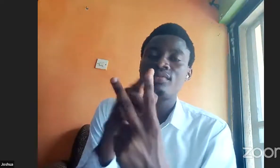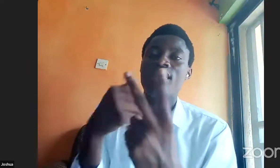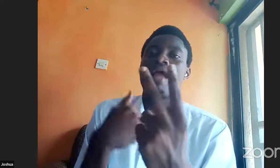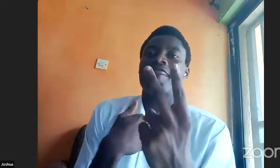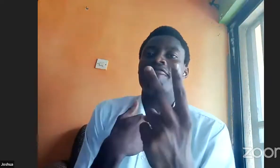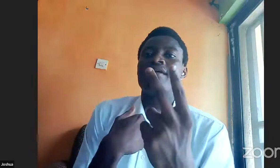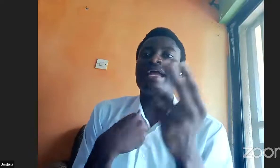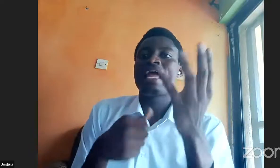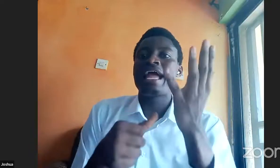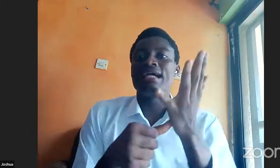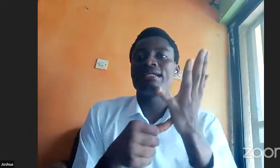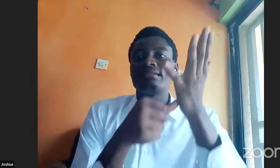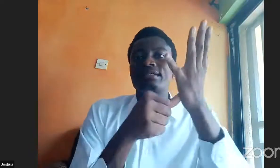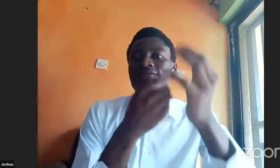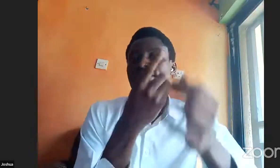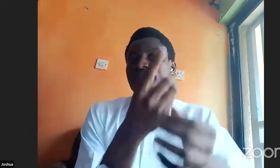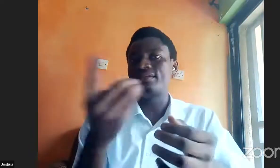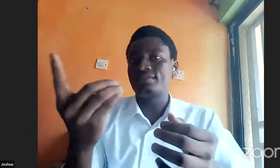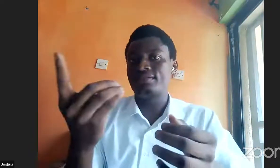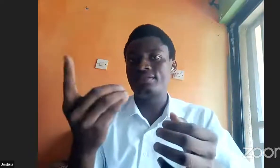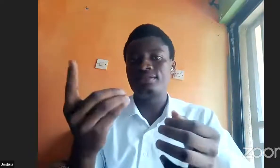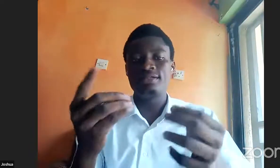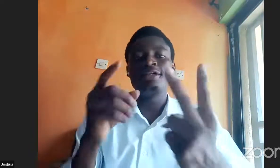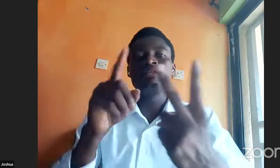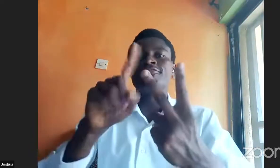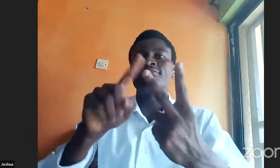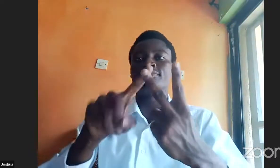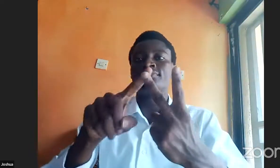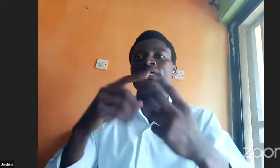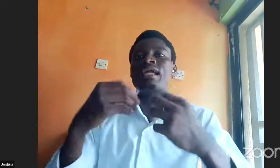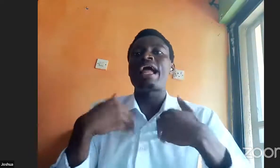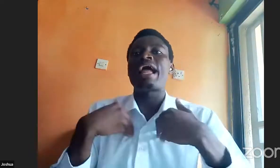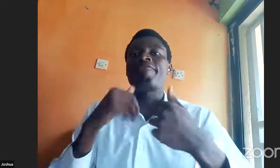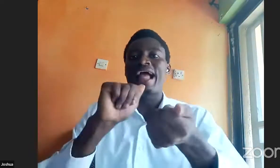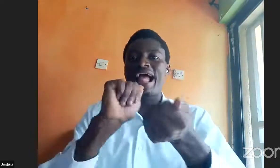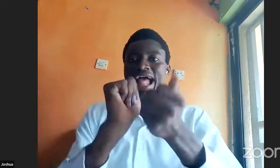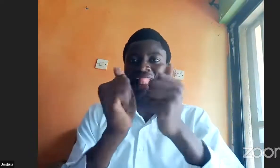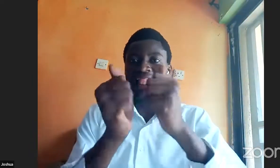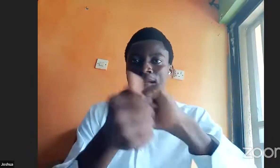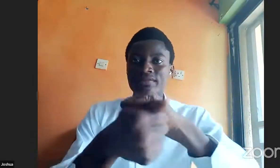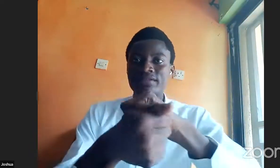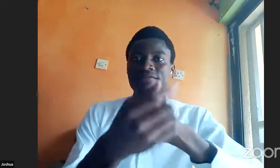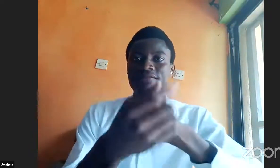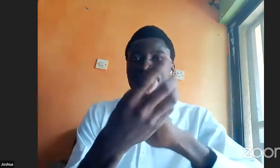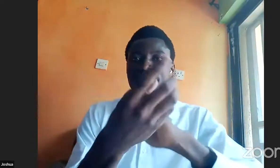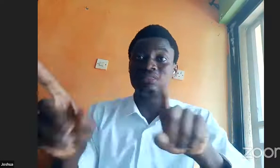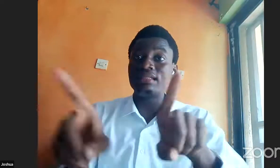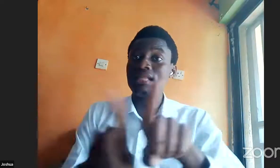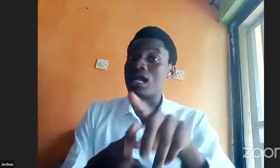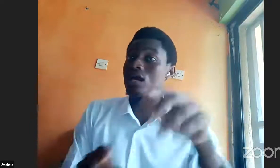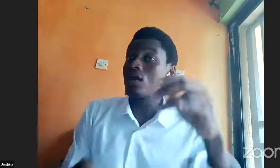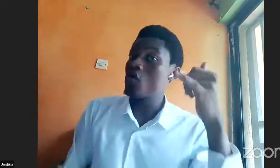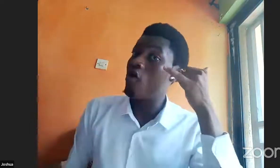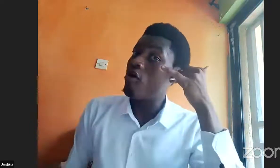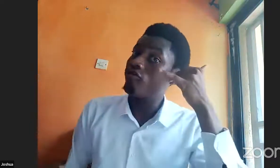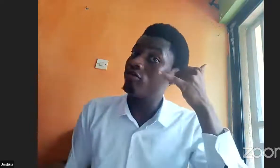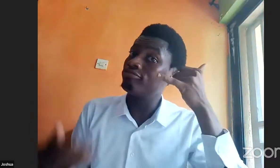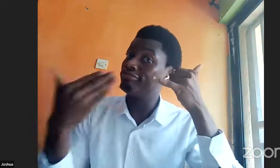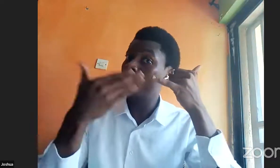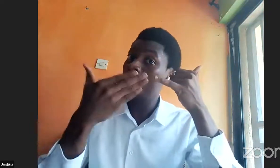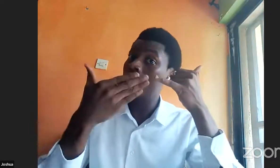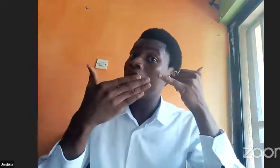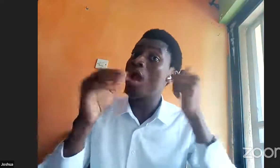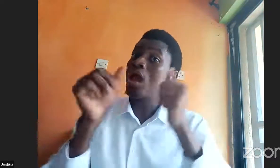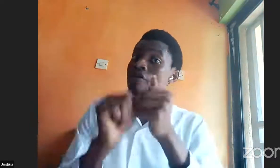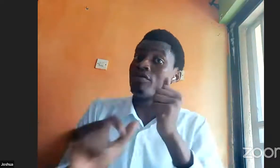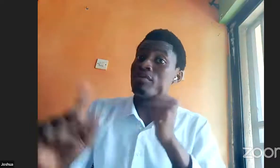have adaptive devices. Adaptive devices like your phone. Okay, the phone is there, it's what everybody uses. But then it is